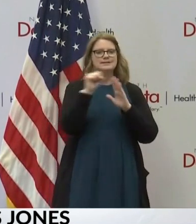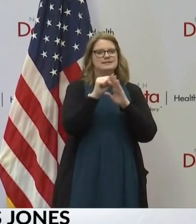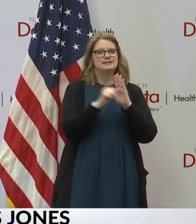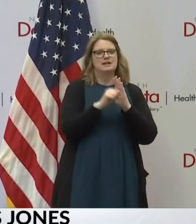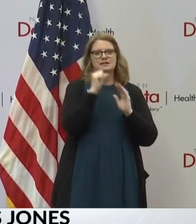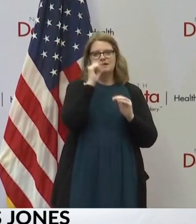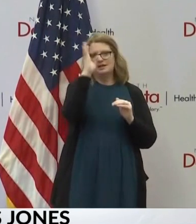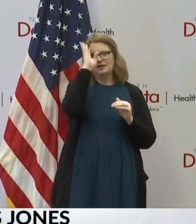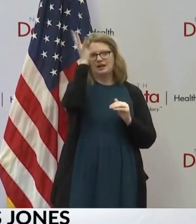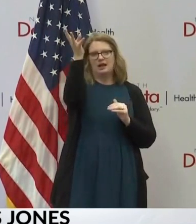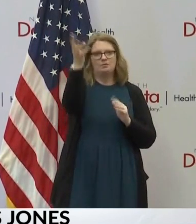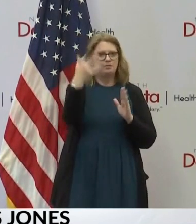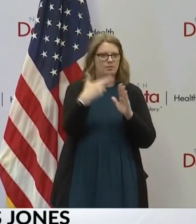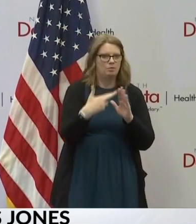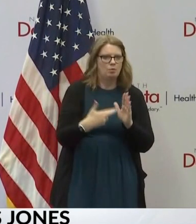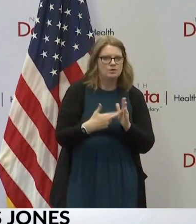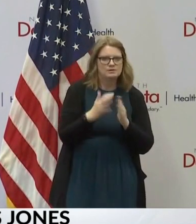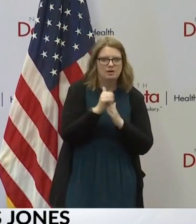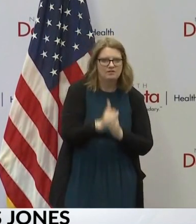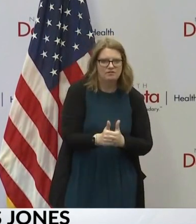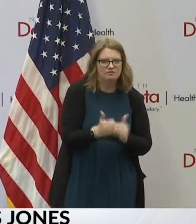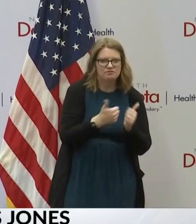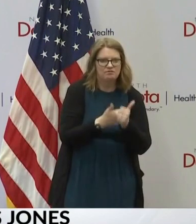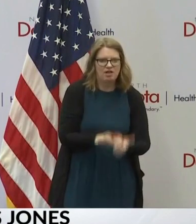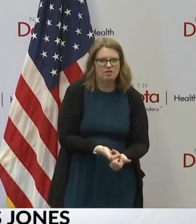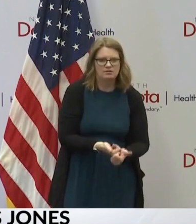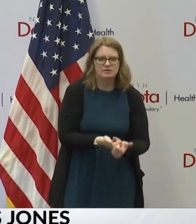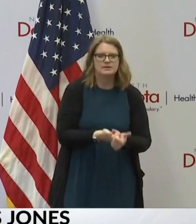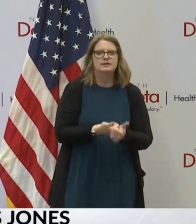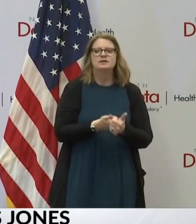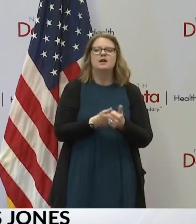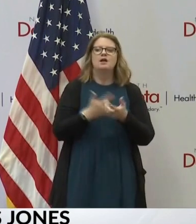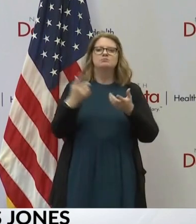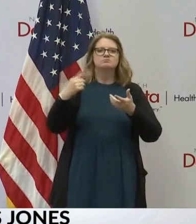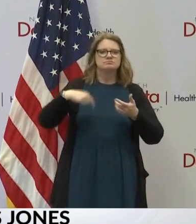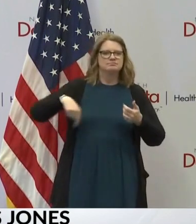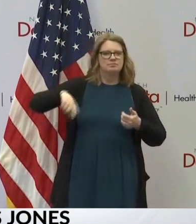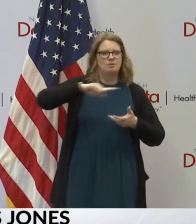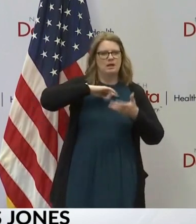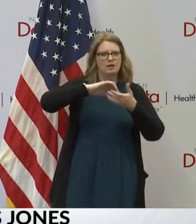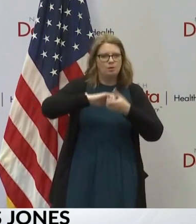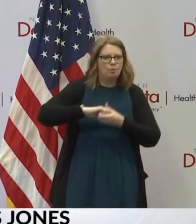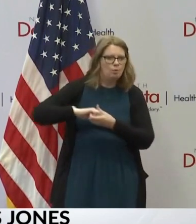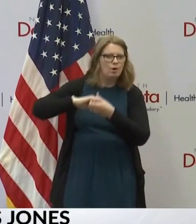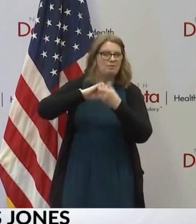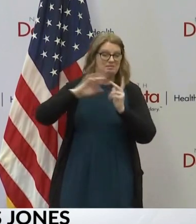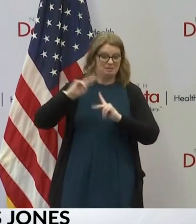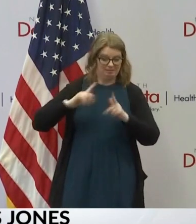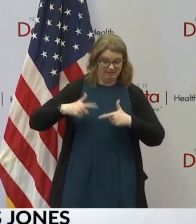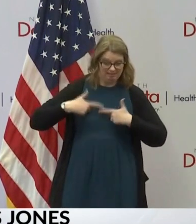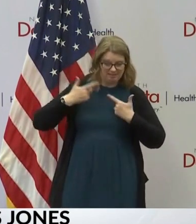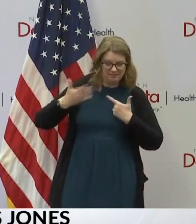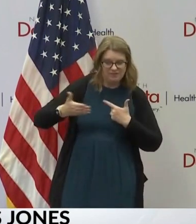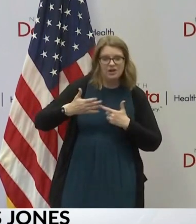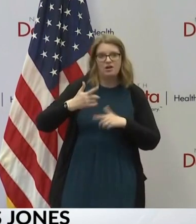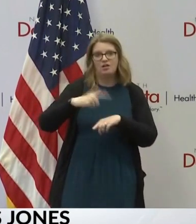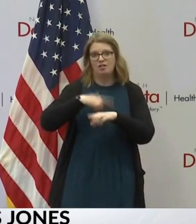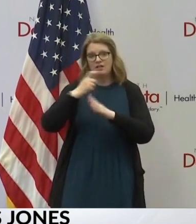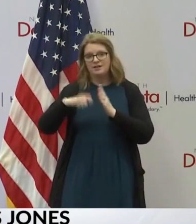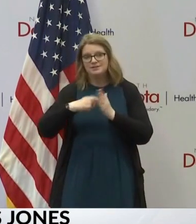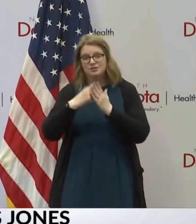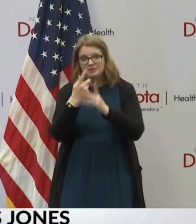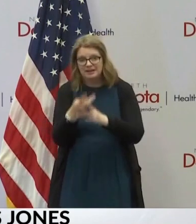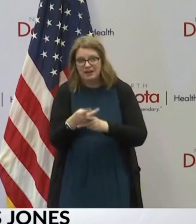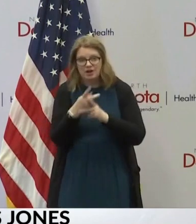with visitation guidelines that we're going to follow. It's how do we all work together with residents, with long-term care, and the state to make sure